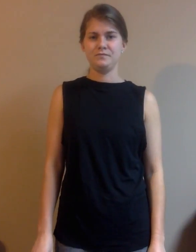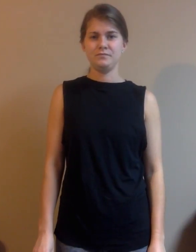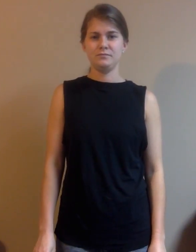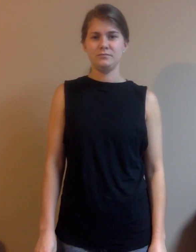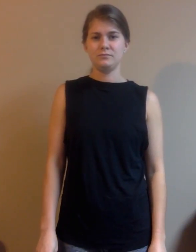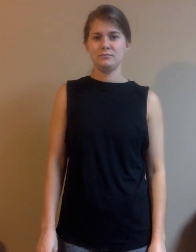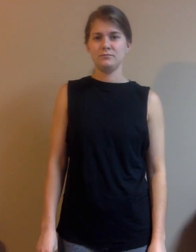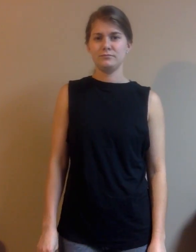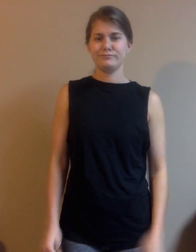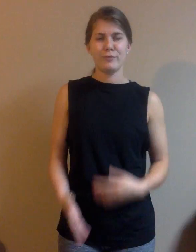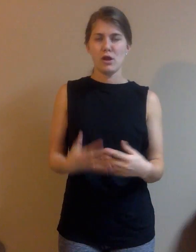Anyway,